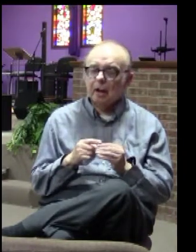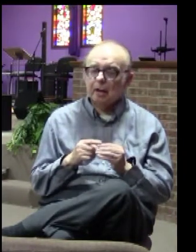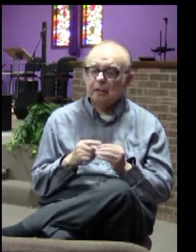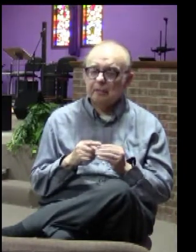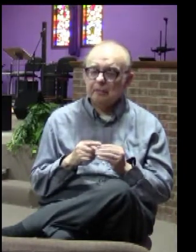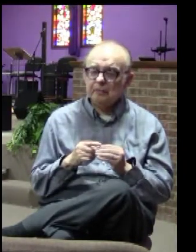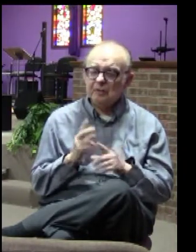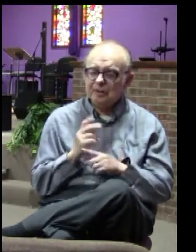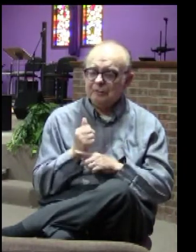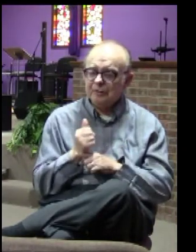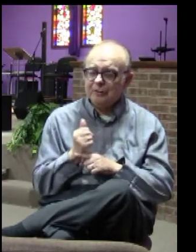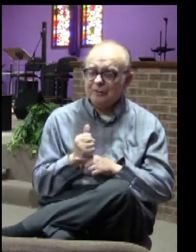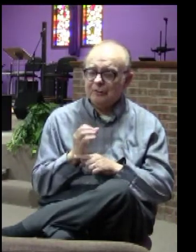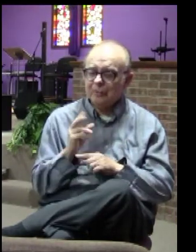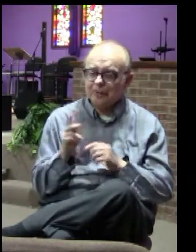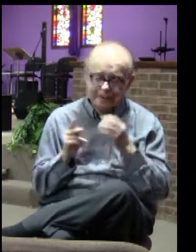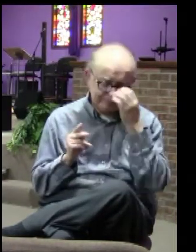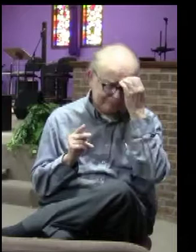keep it to yourself, okay?